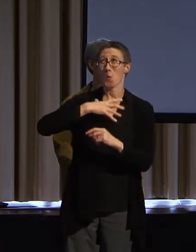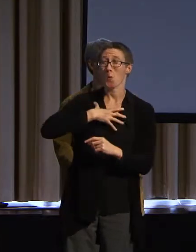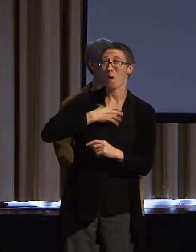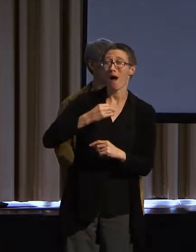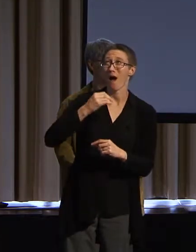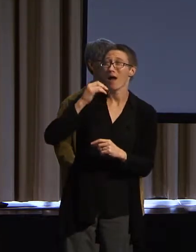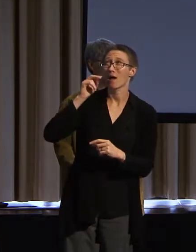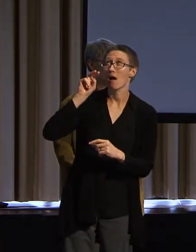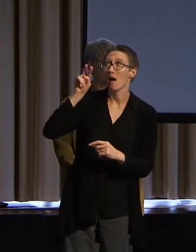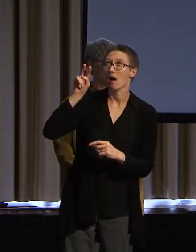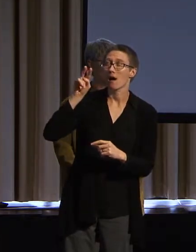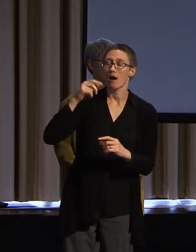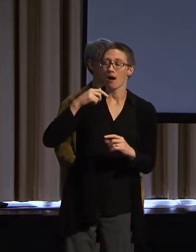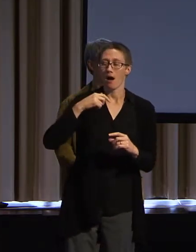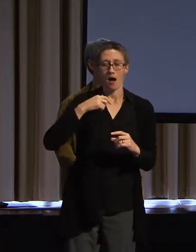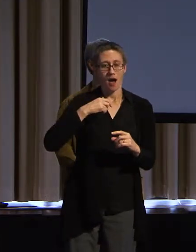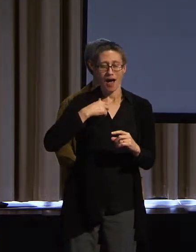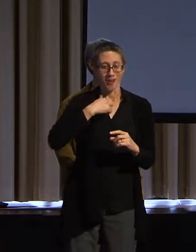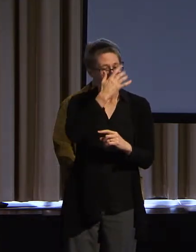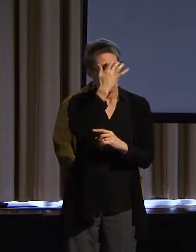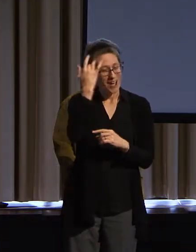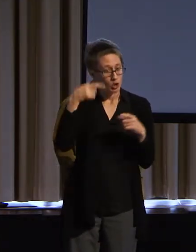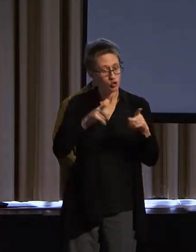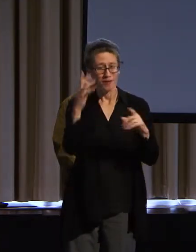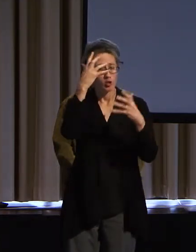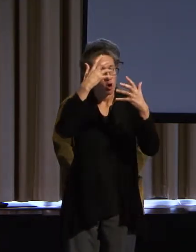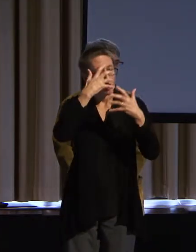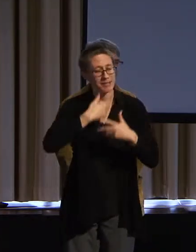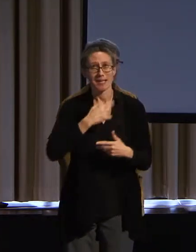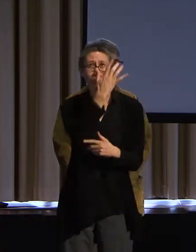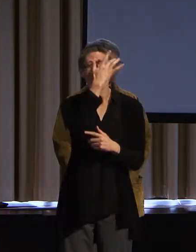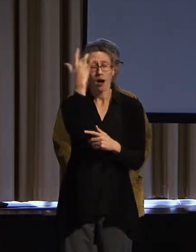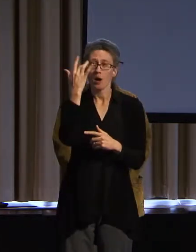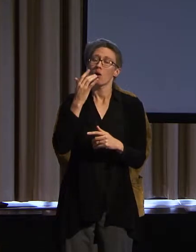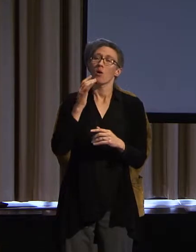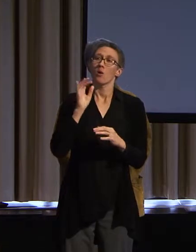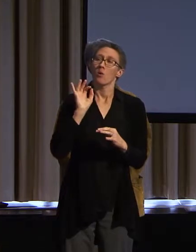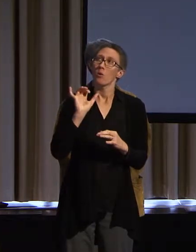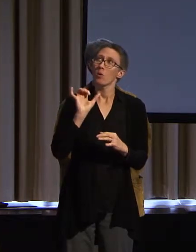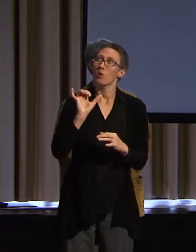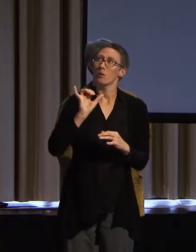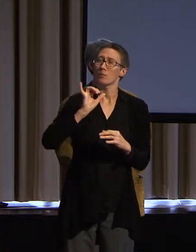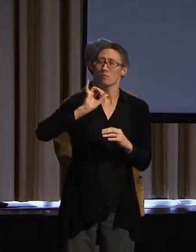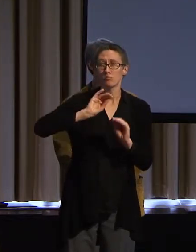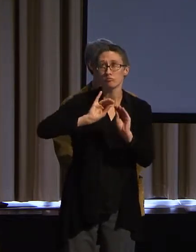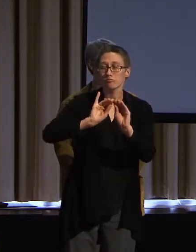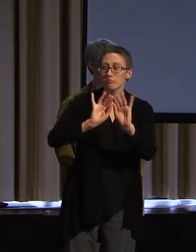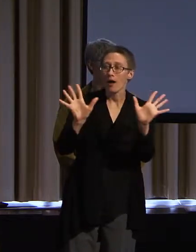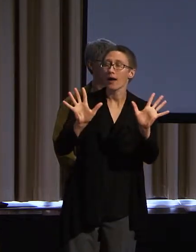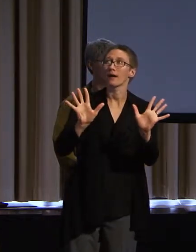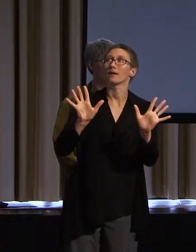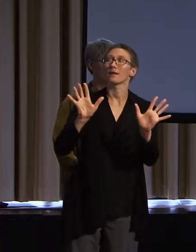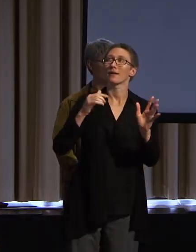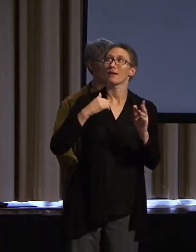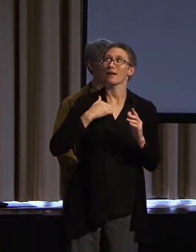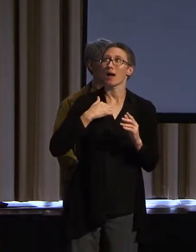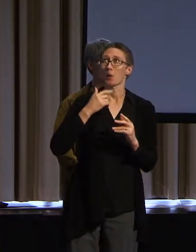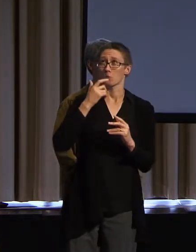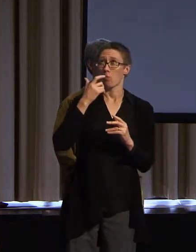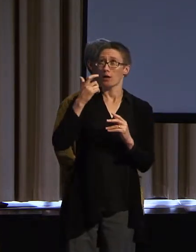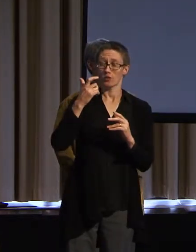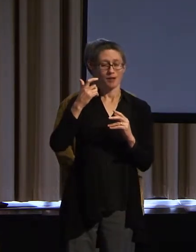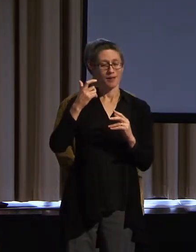had managed to forget how bright she really is. As her being is slowly unveiled, I know I am watching the gentleness of surrender